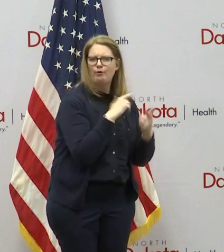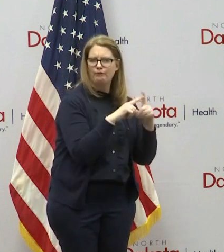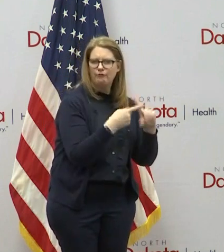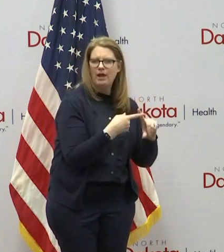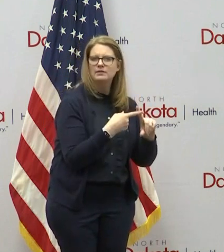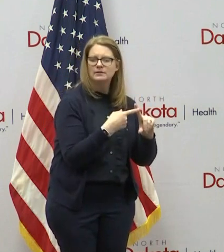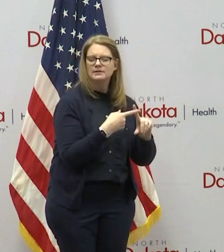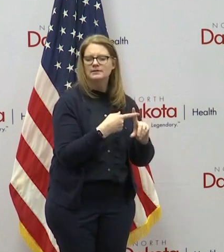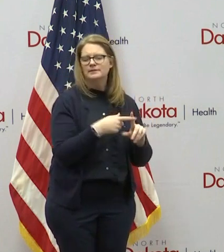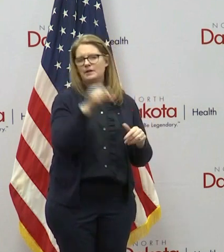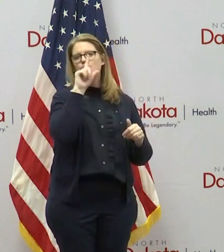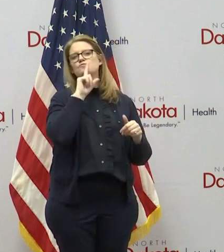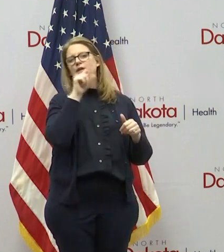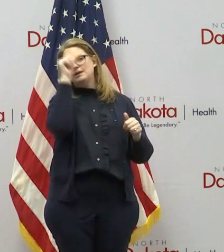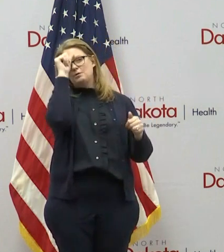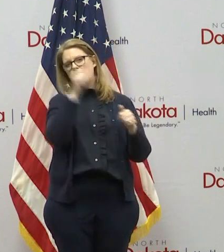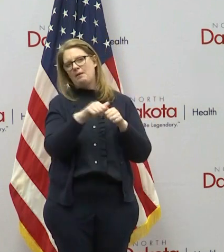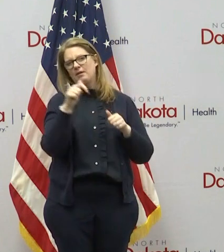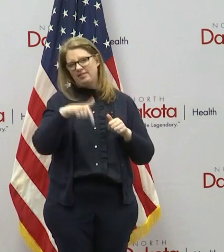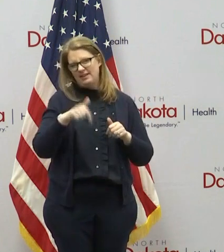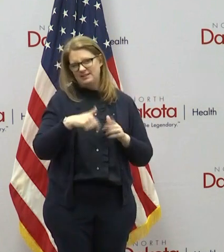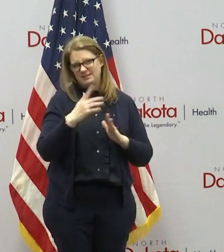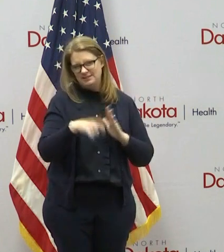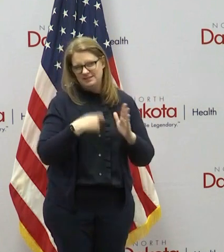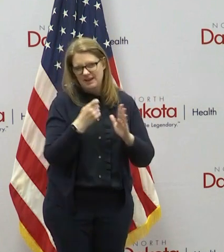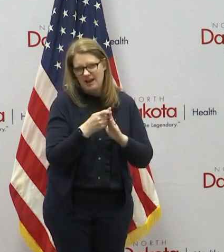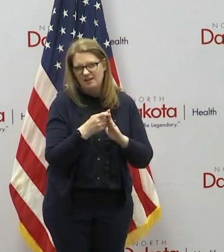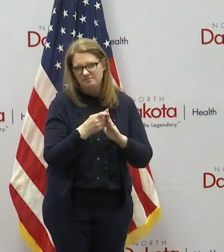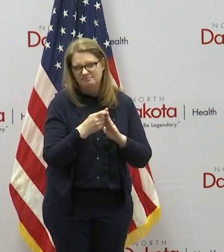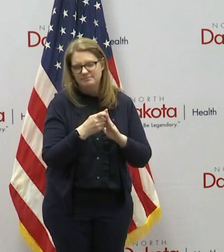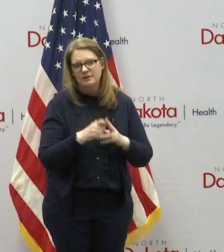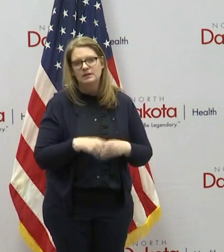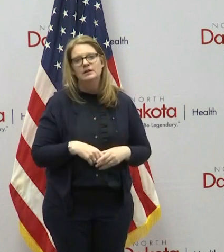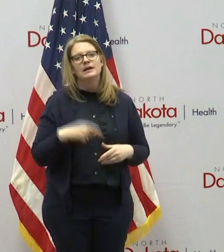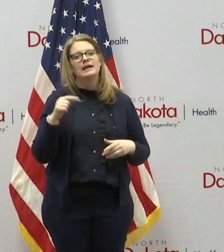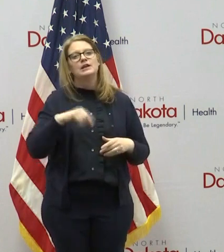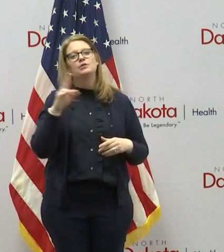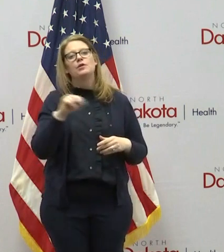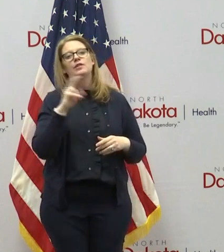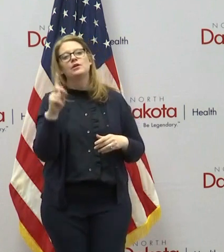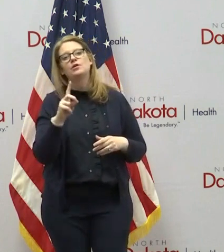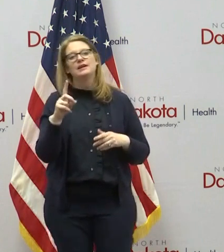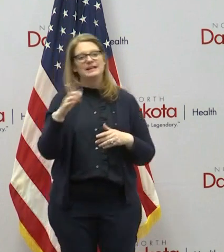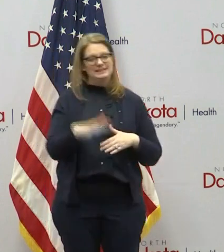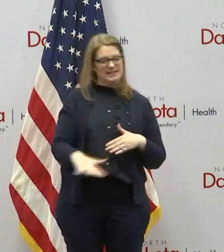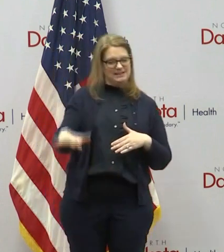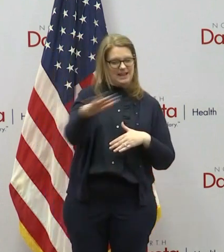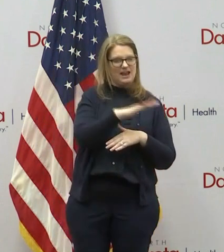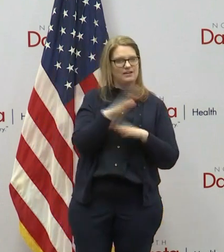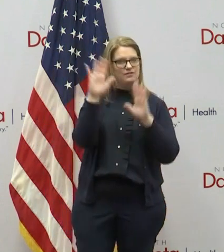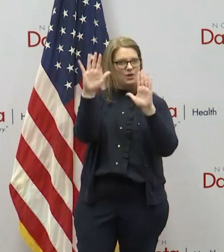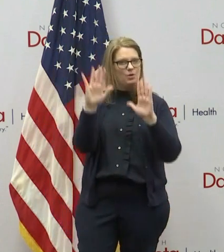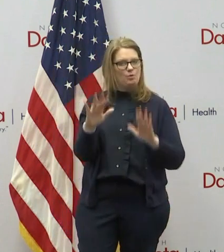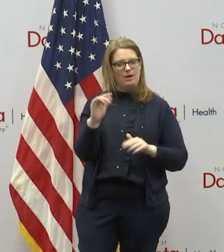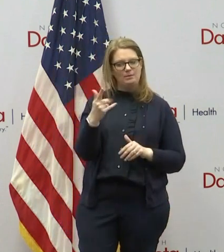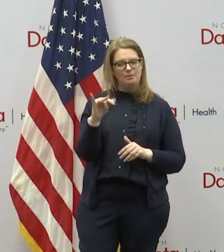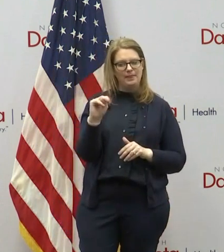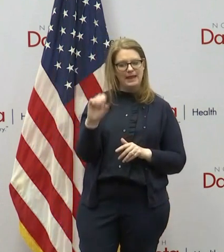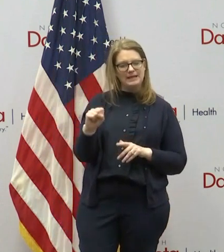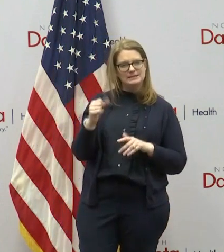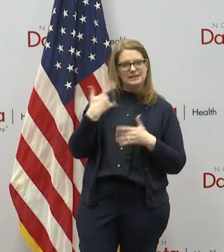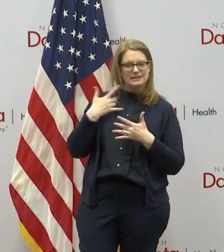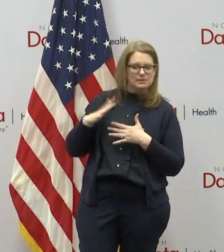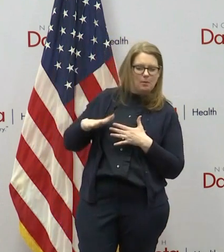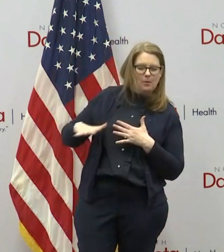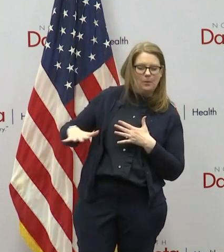historic time. And of course, North Dakota is the land of the Great Plains. The definition of plains is prairie.